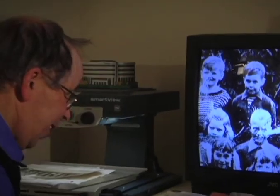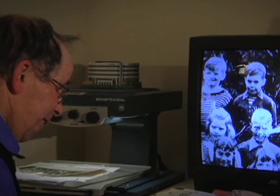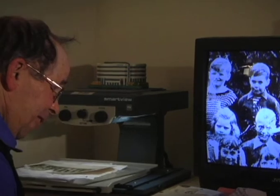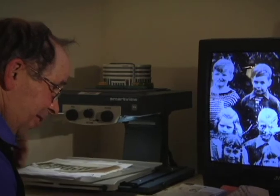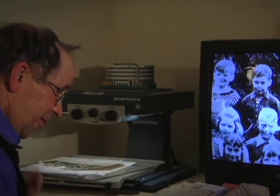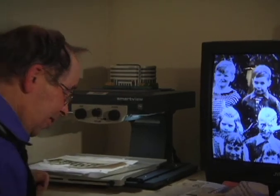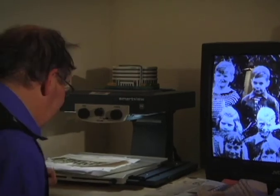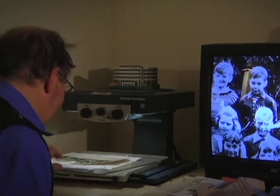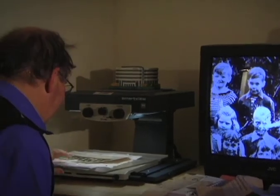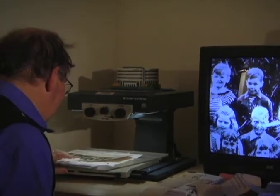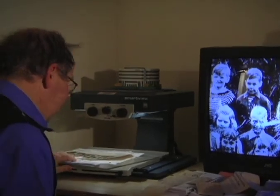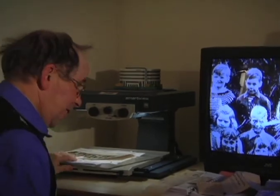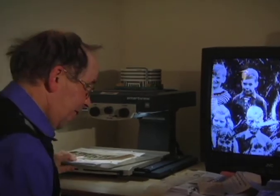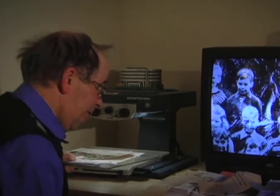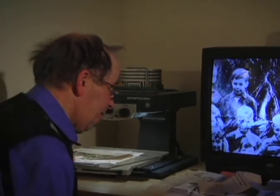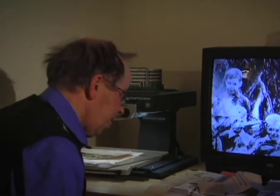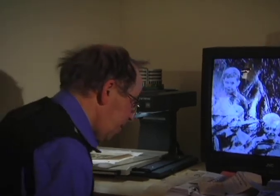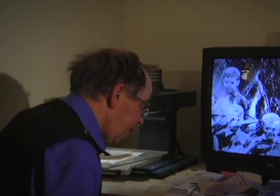tubercular meningitis. When I was 6 1/2,